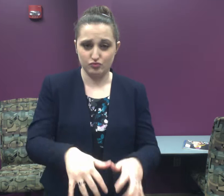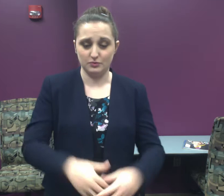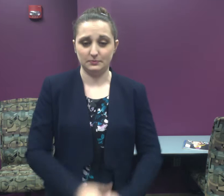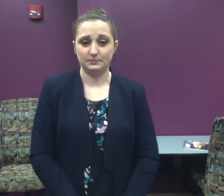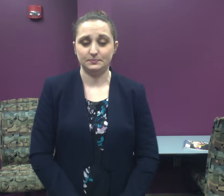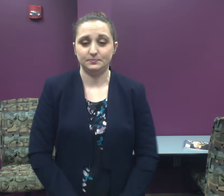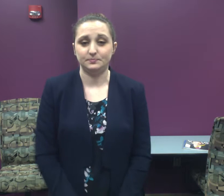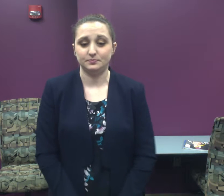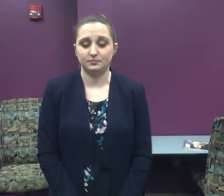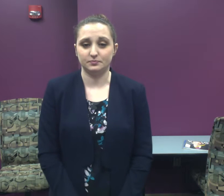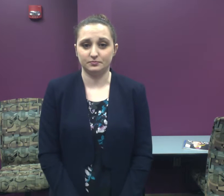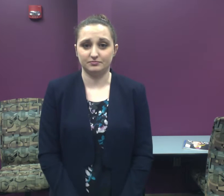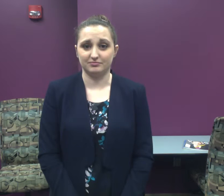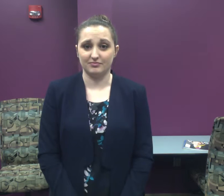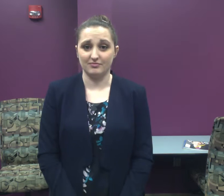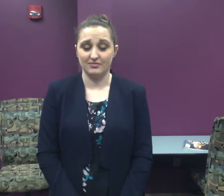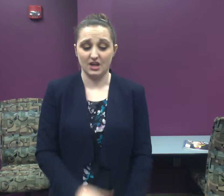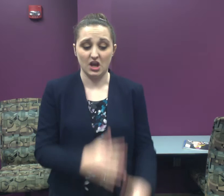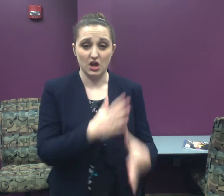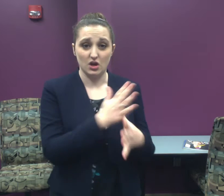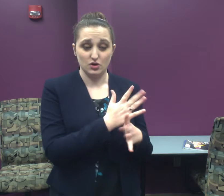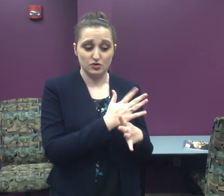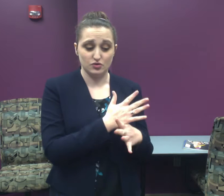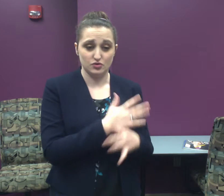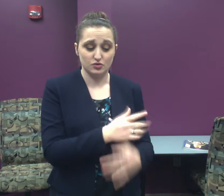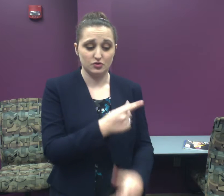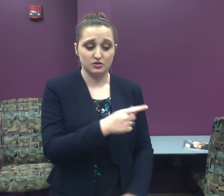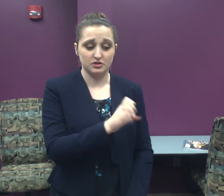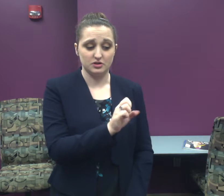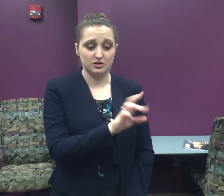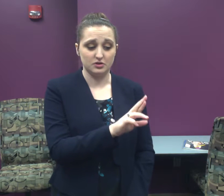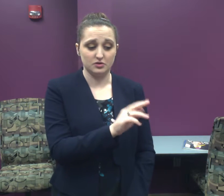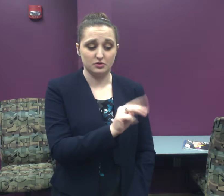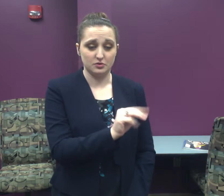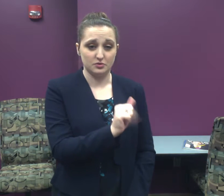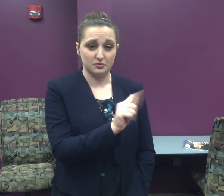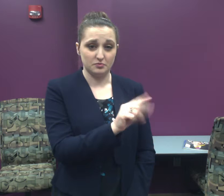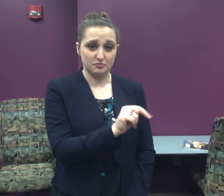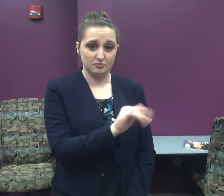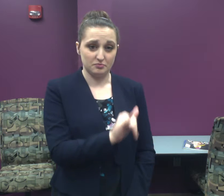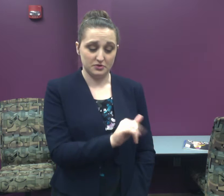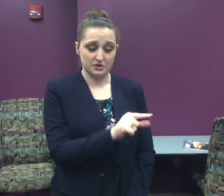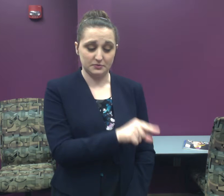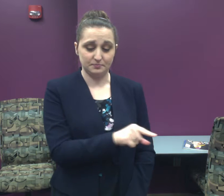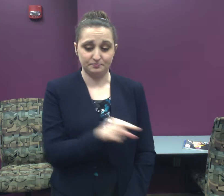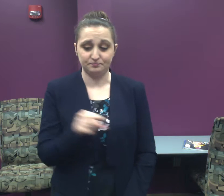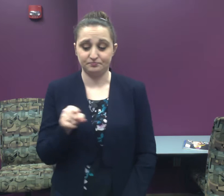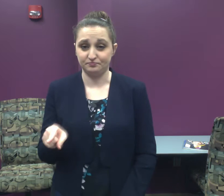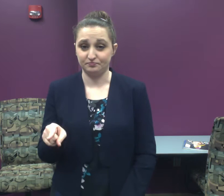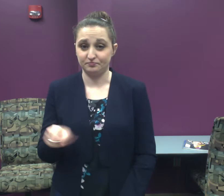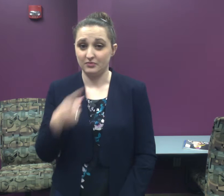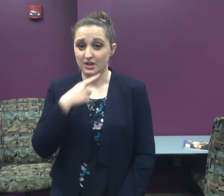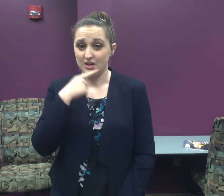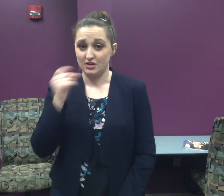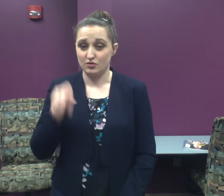Germans. They hated each other. That hatred and loathing had gone back, I believe we saw it yesterday in Kaplan's film, The Battle